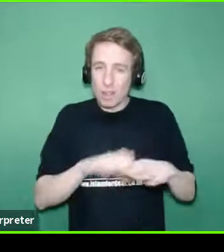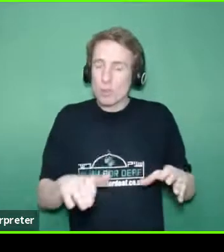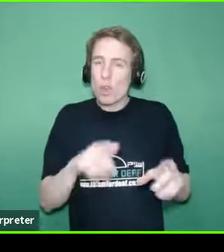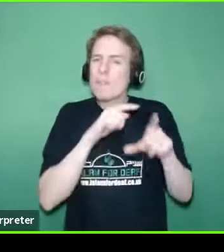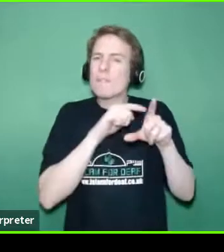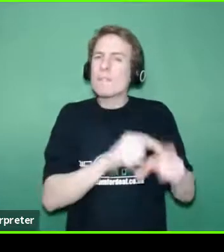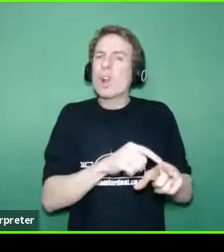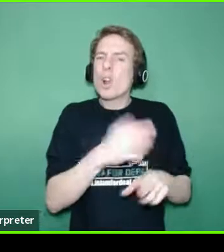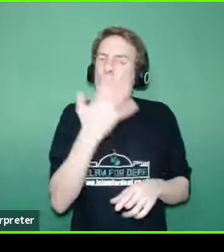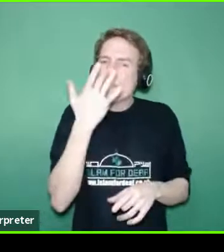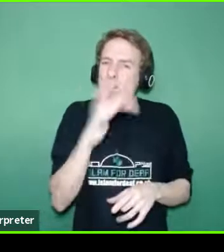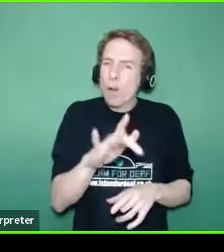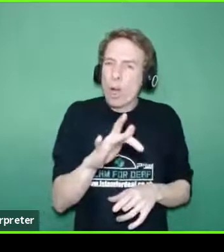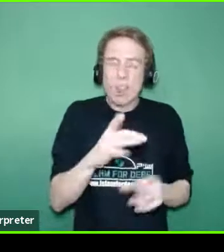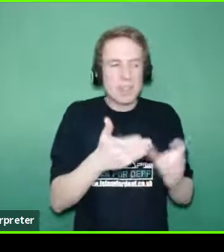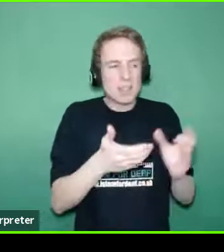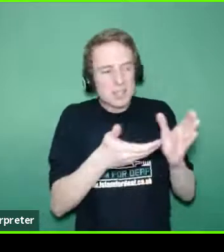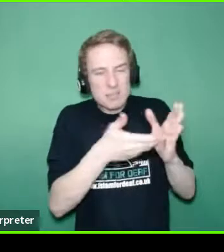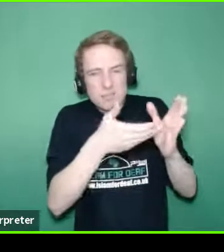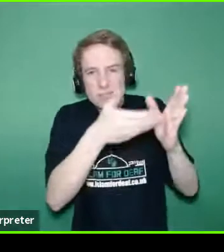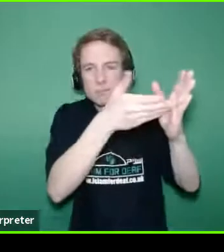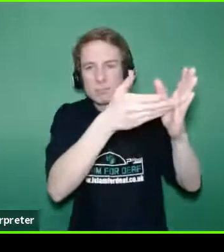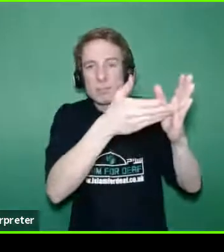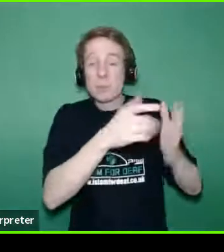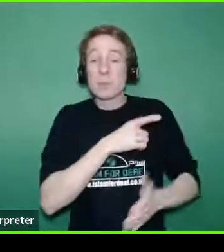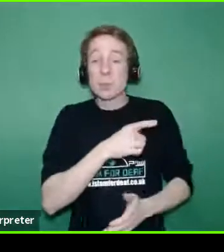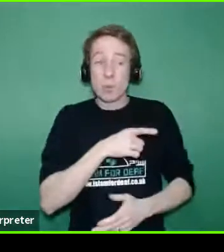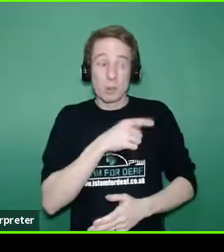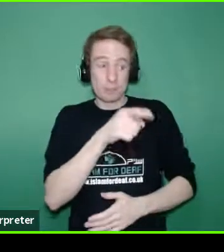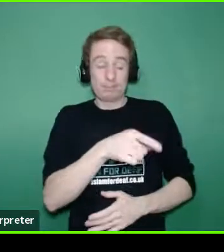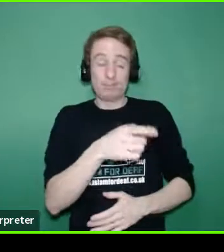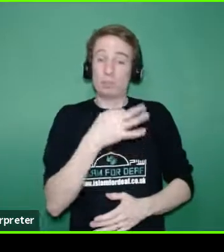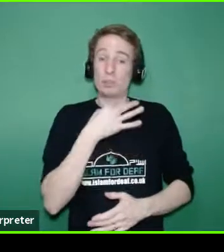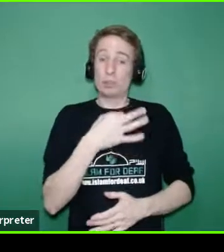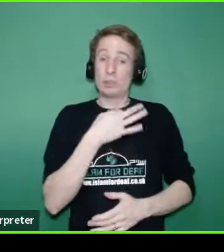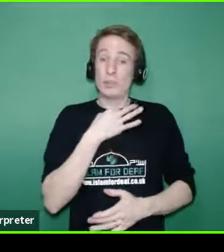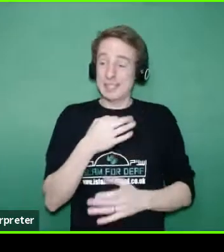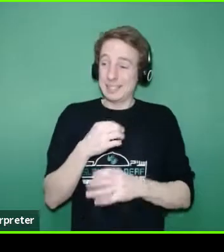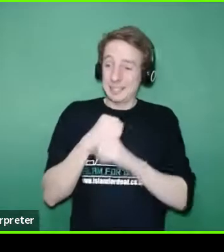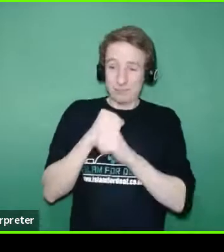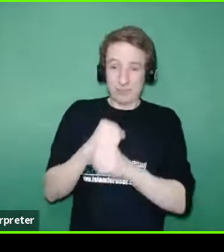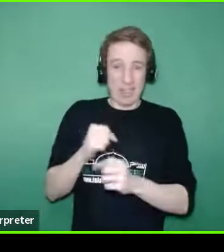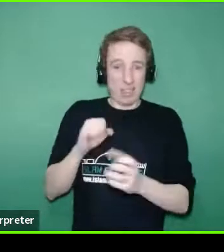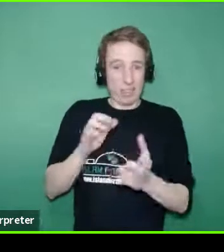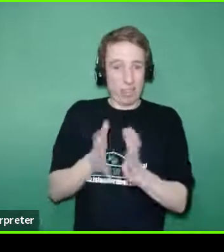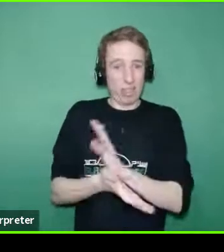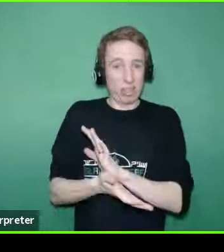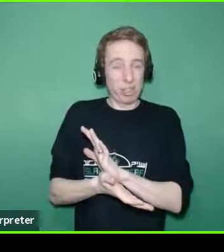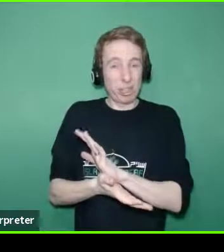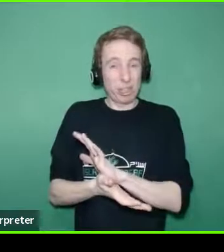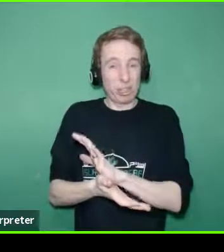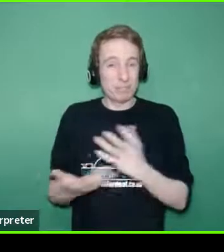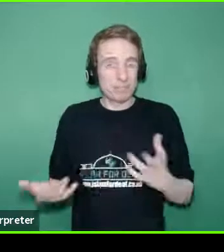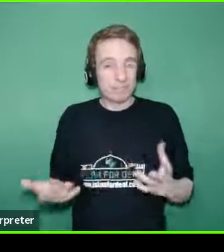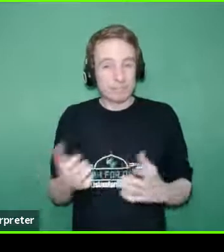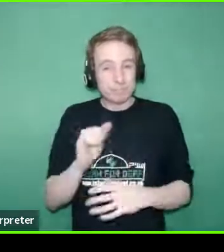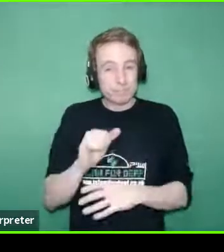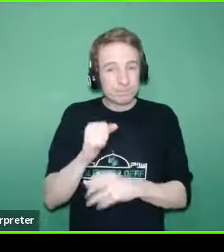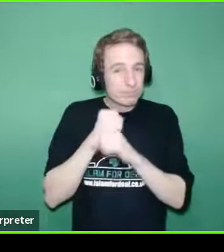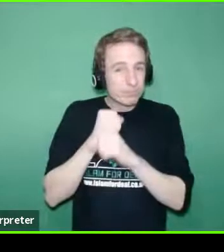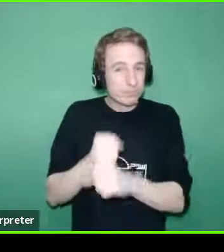these innovations, they destroy the religion and they bring it, or they contaminate it, and also